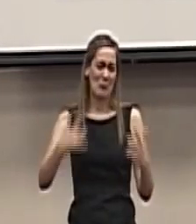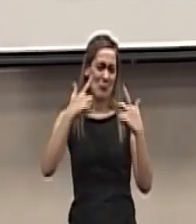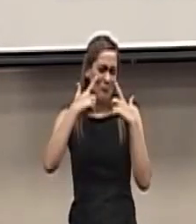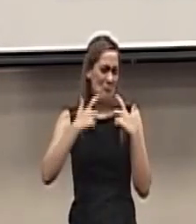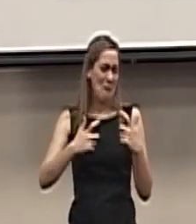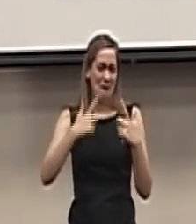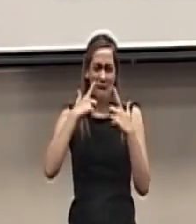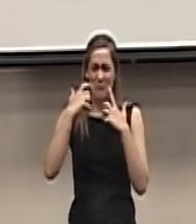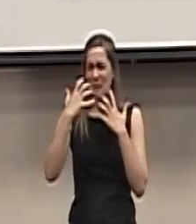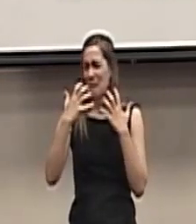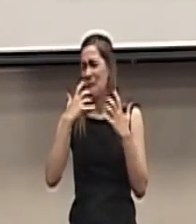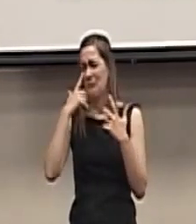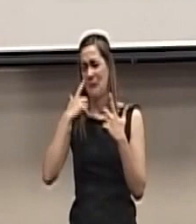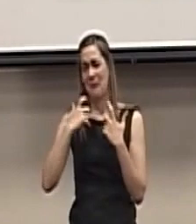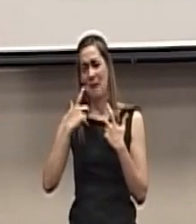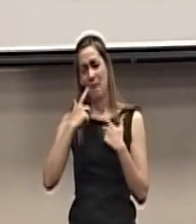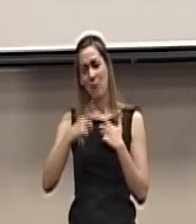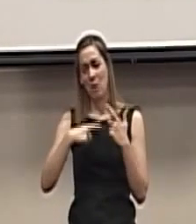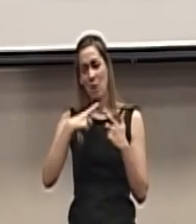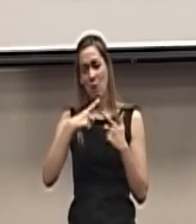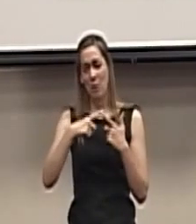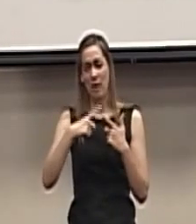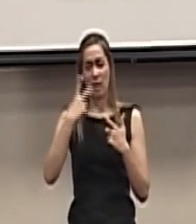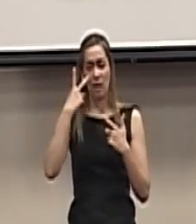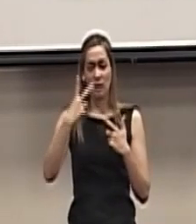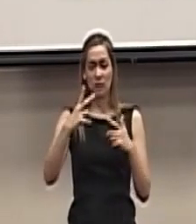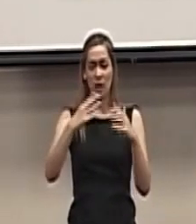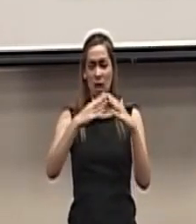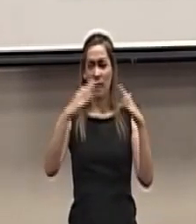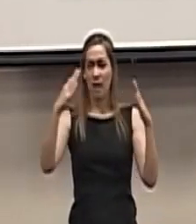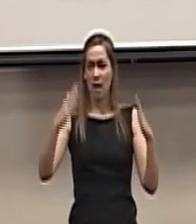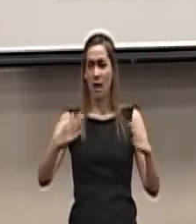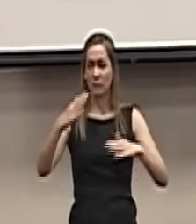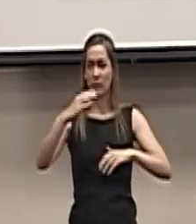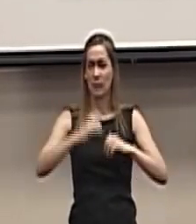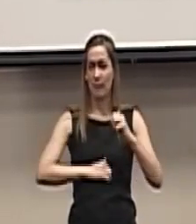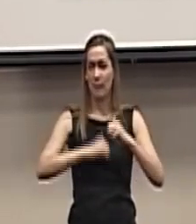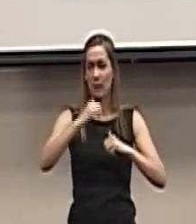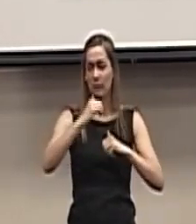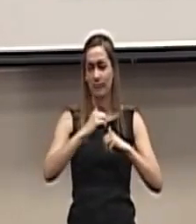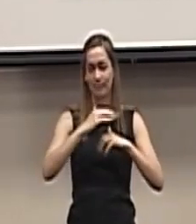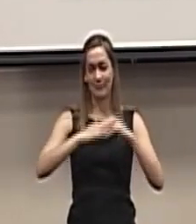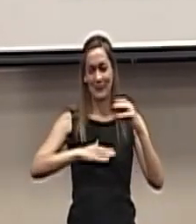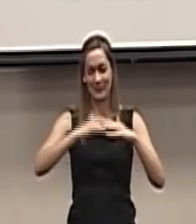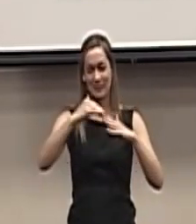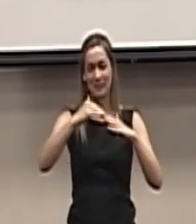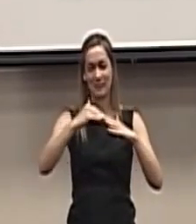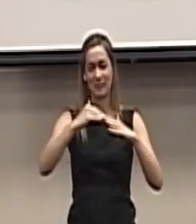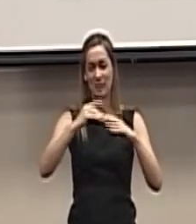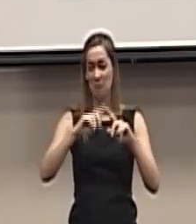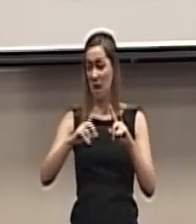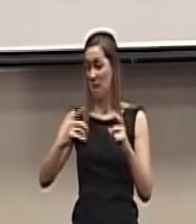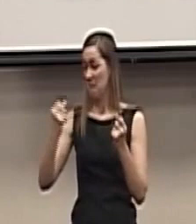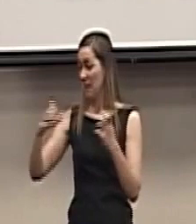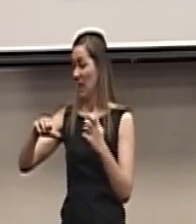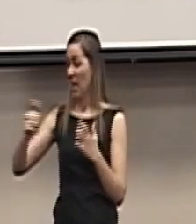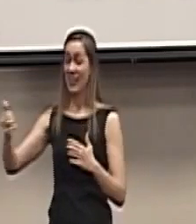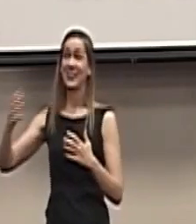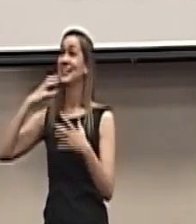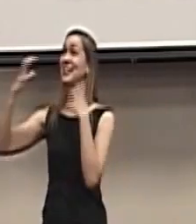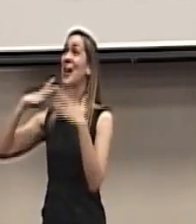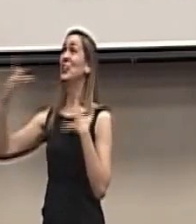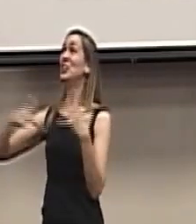they saw the foundation of the house being laid, though many shouted aloud for joy. so that the people could